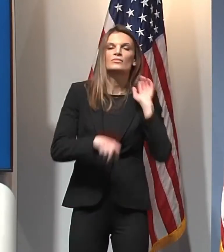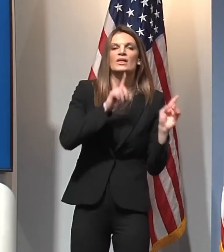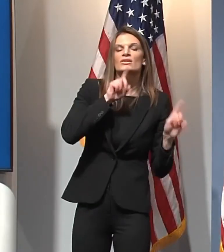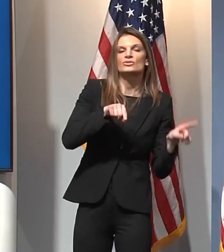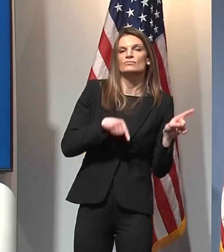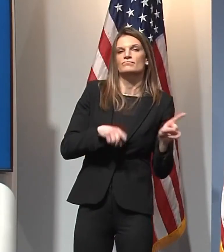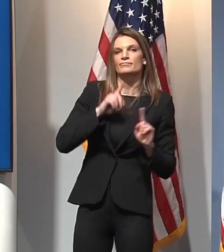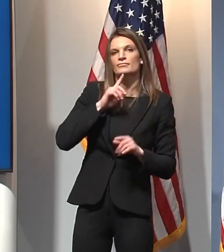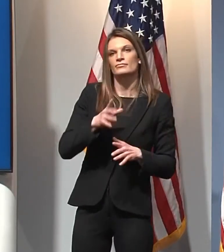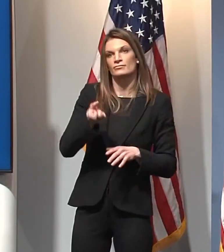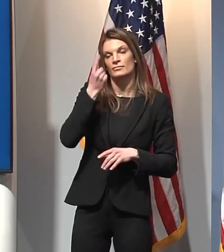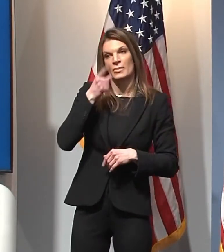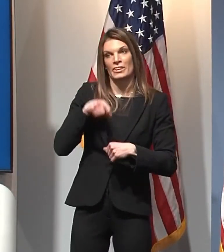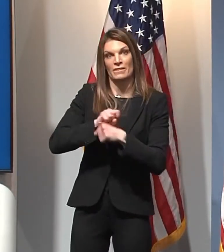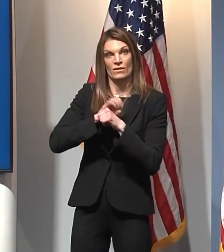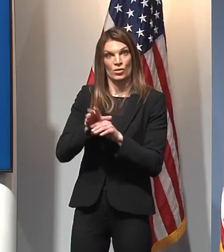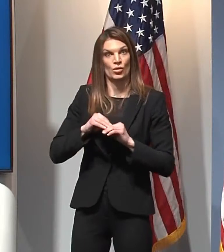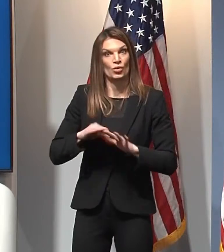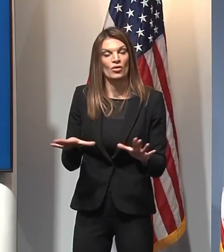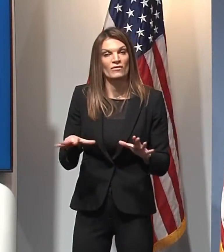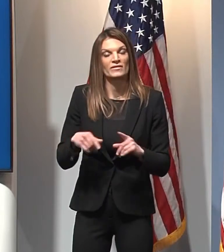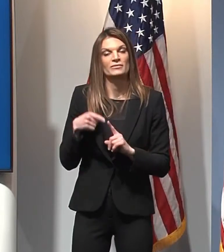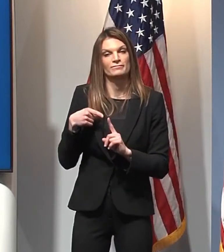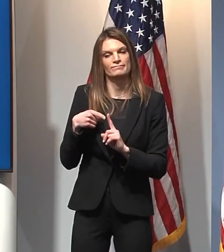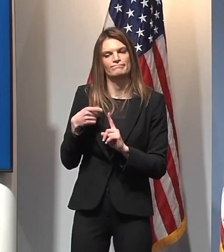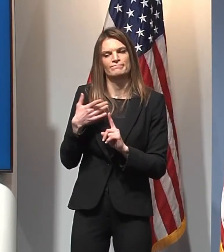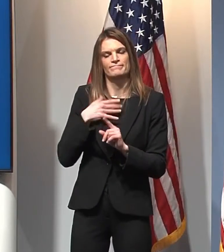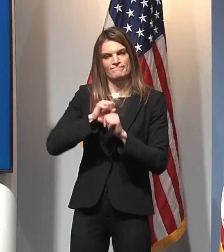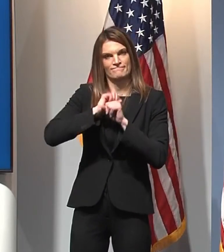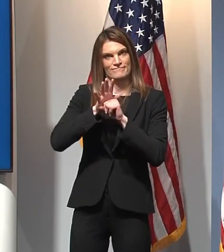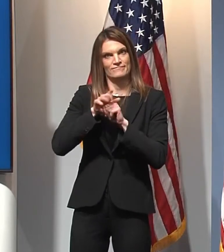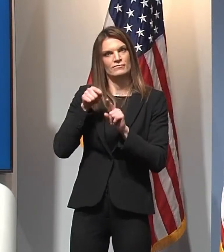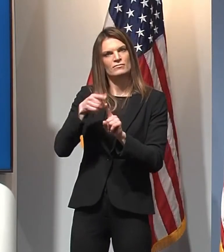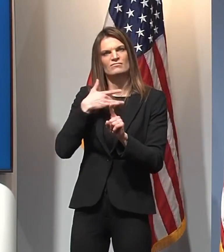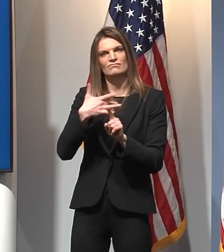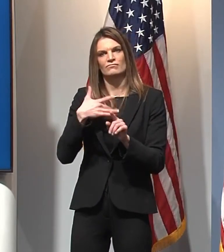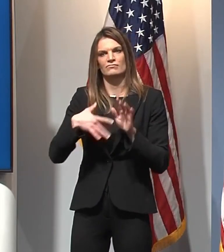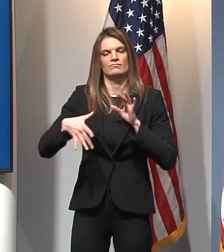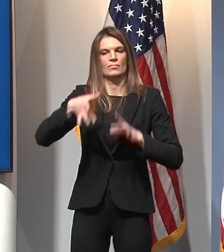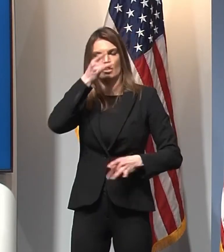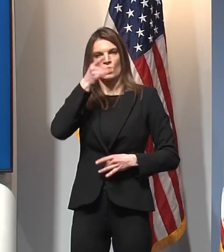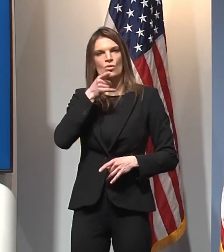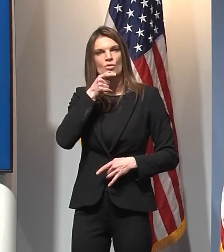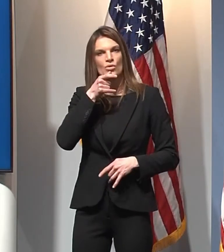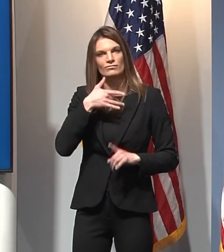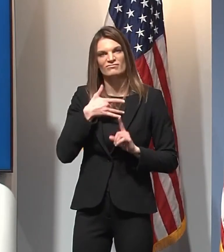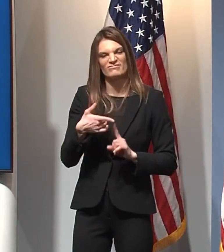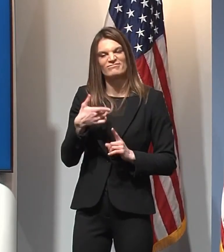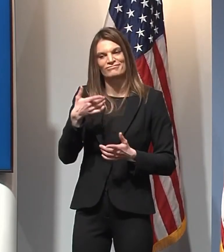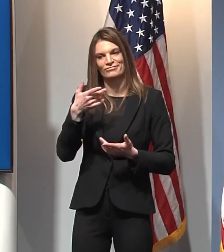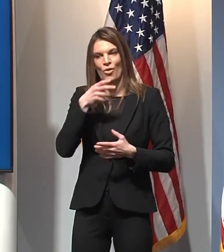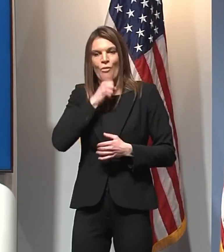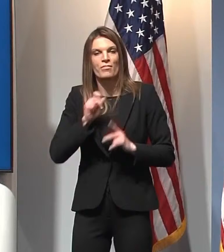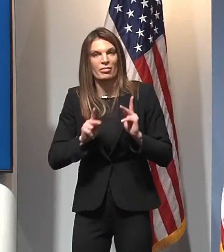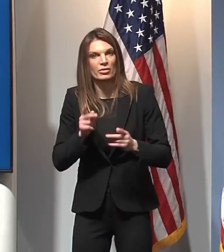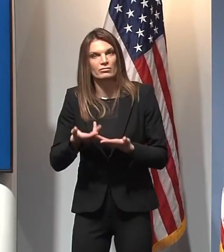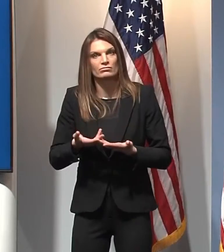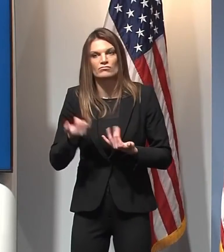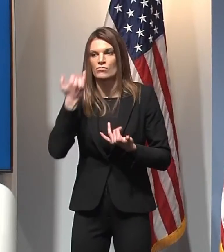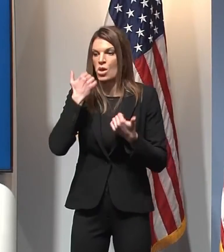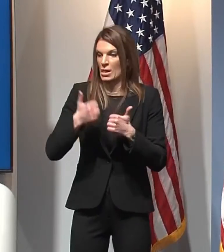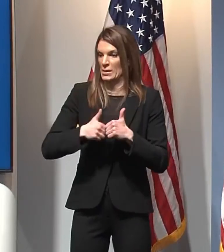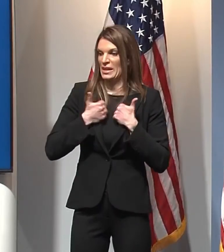nature of this virus, sadly, is that it targets people who are older and is easily spread in congregate care